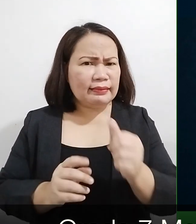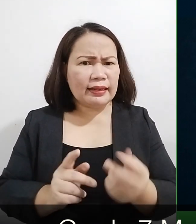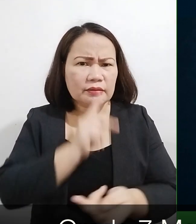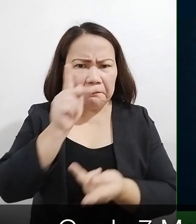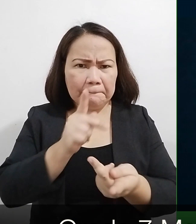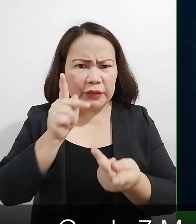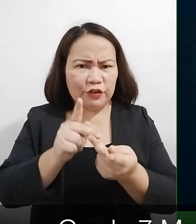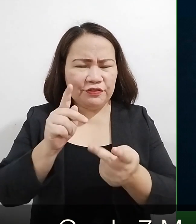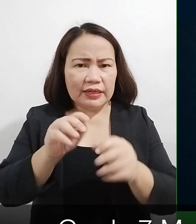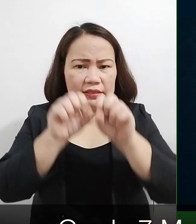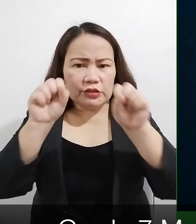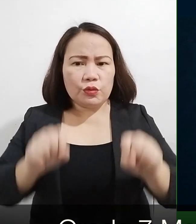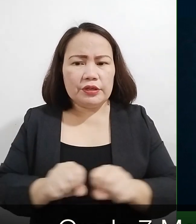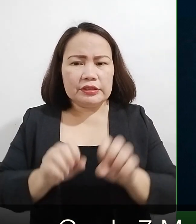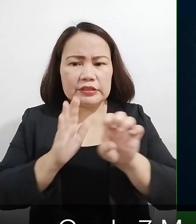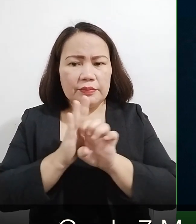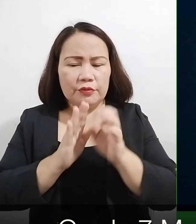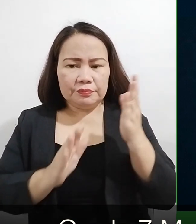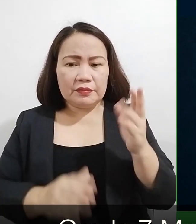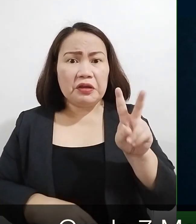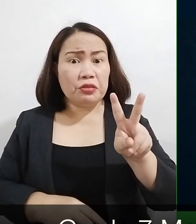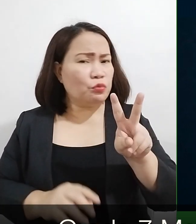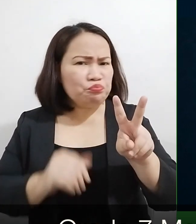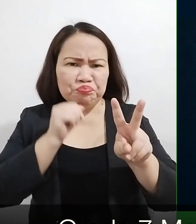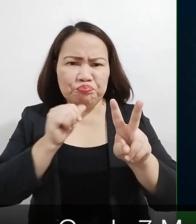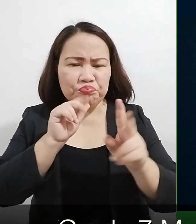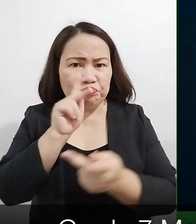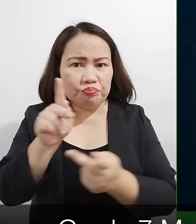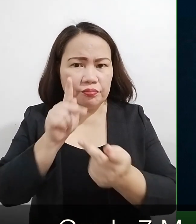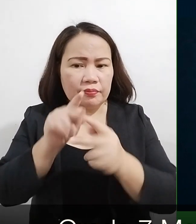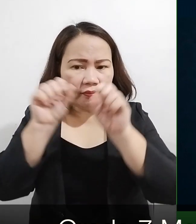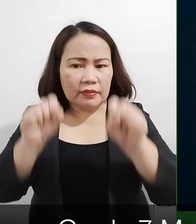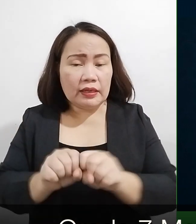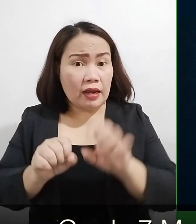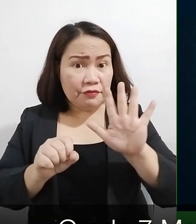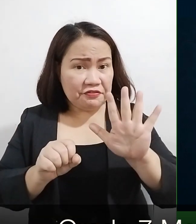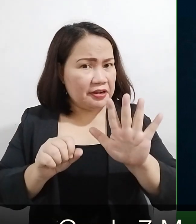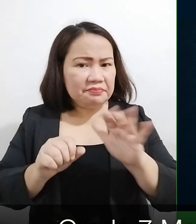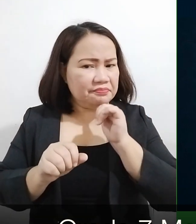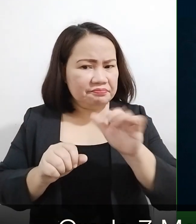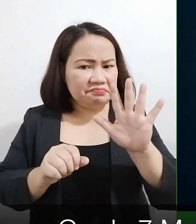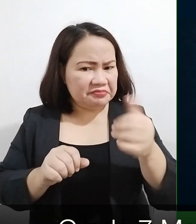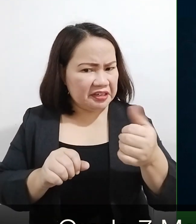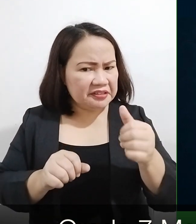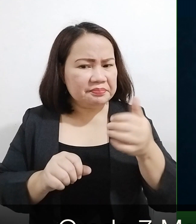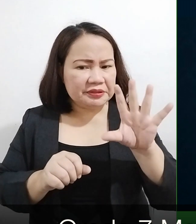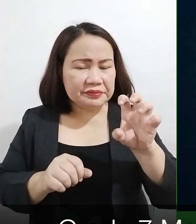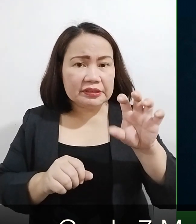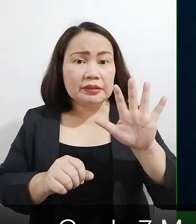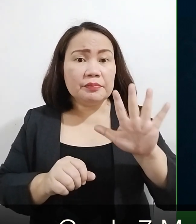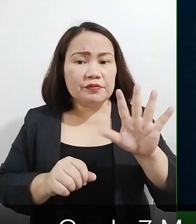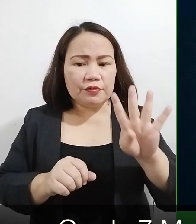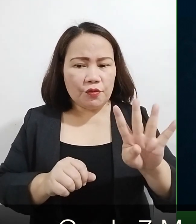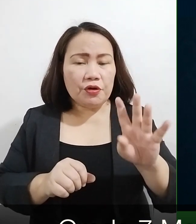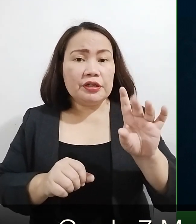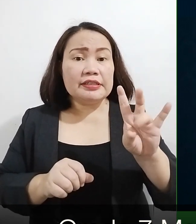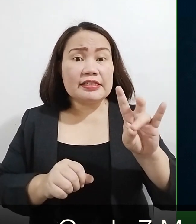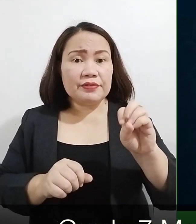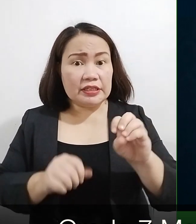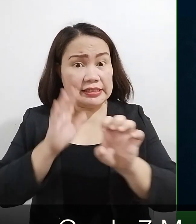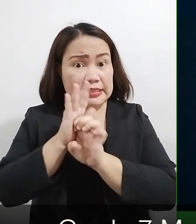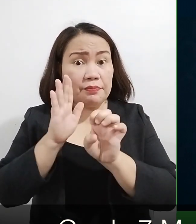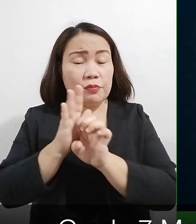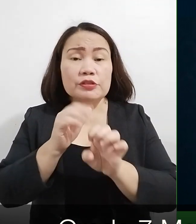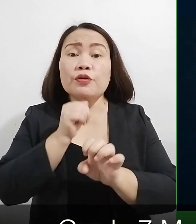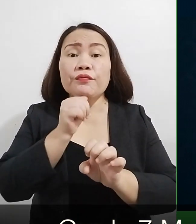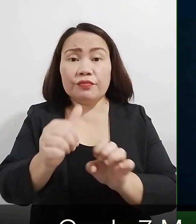hindi perfect square, kagaya nito, so 2 is not a perfect square. Also 5, 10, 15, 54, 70. So,